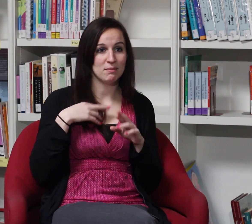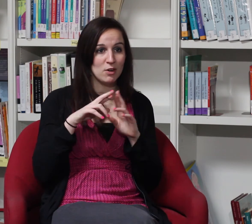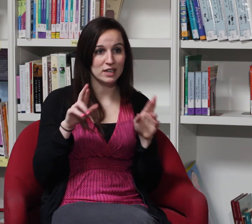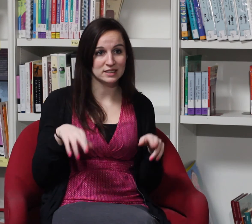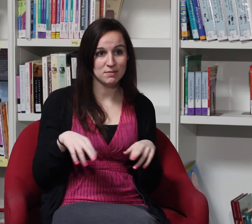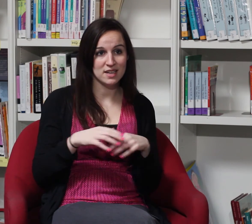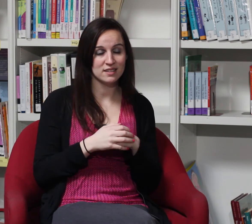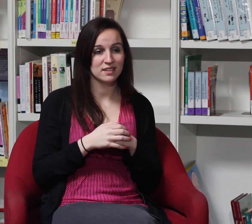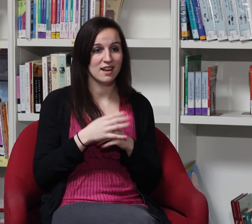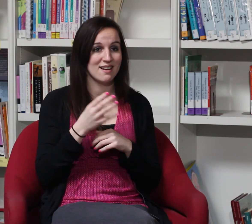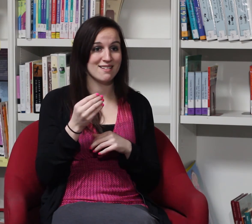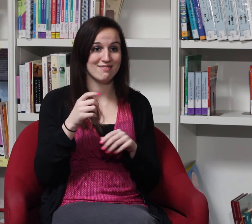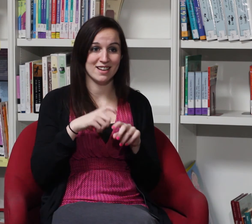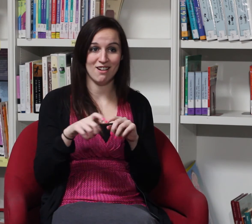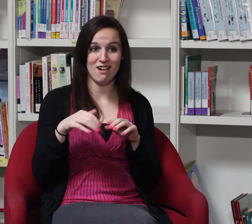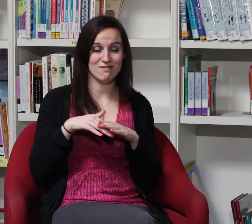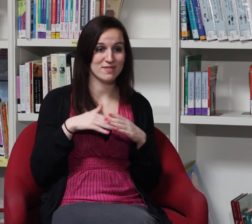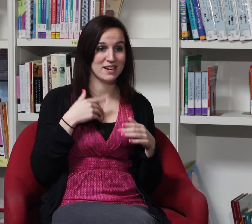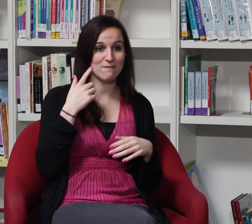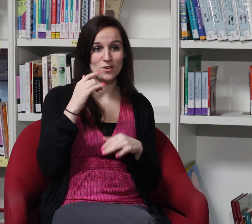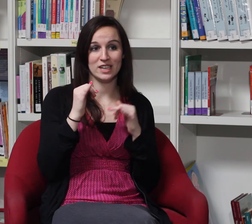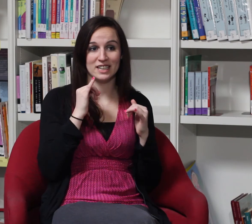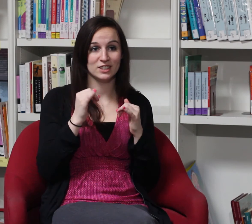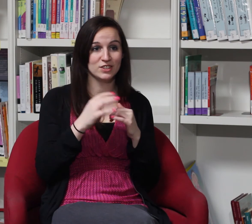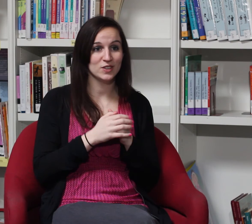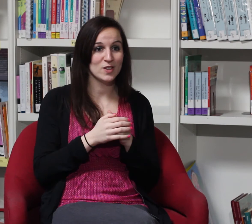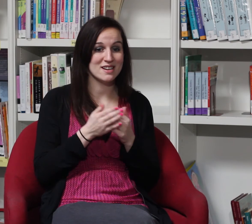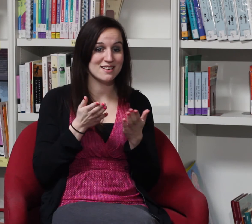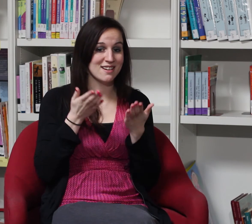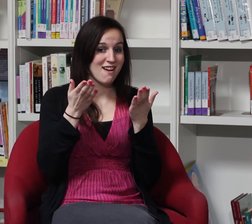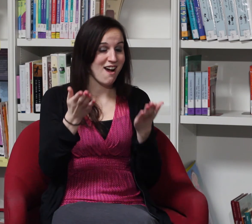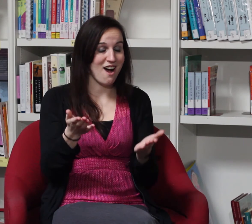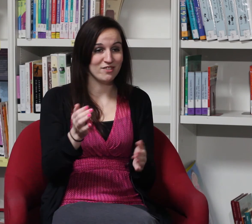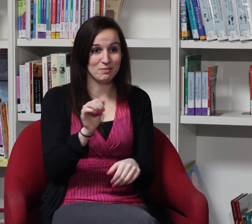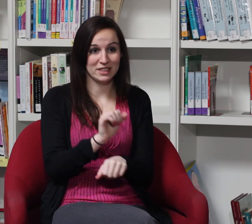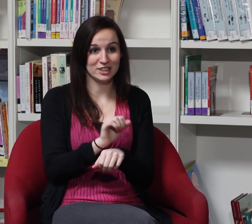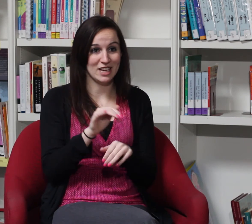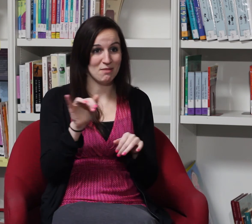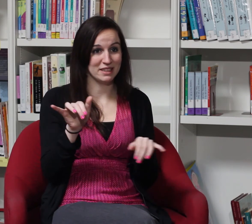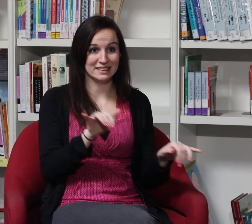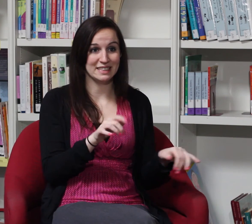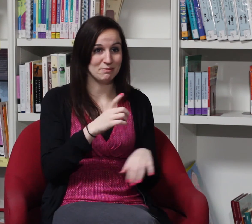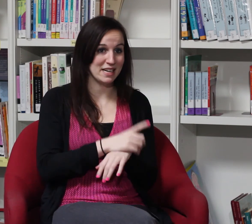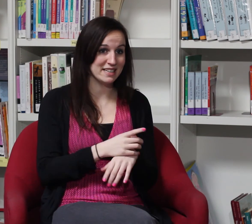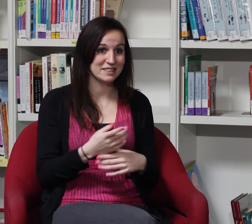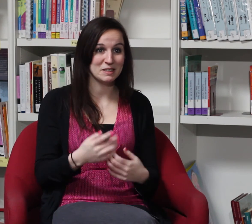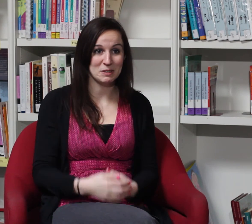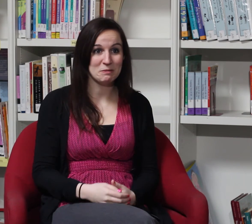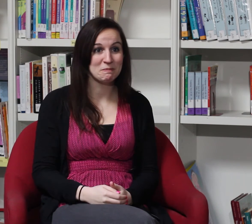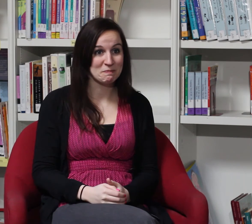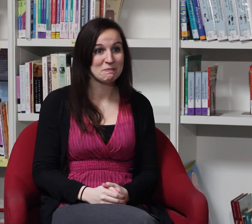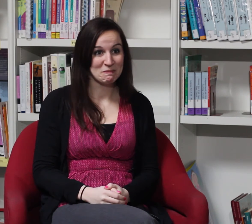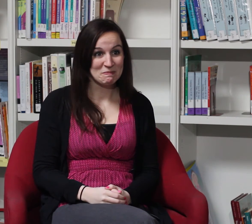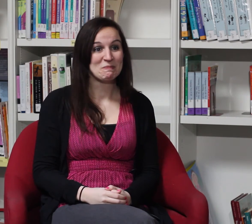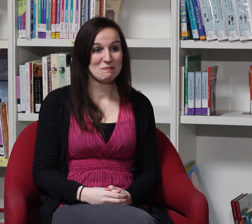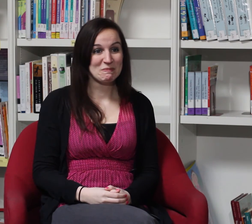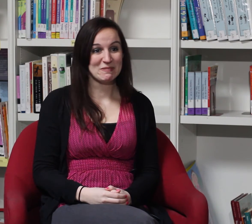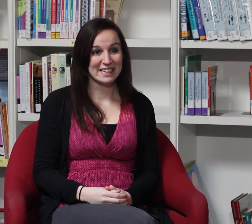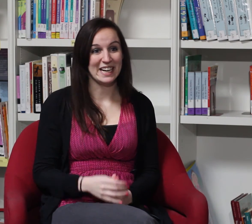my resume, and they called me in for an interview and offered me the job in the same day. So I